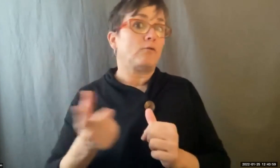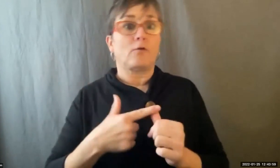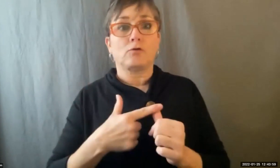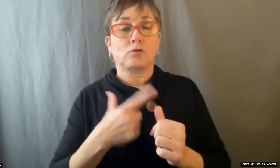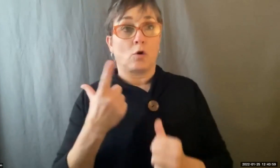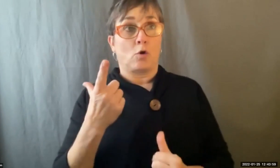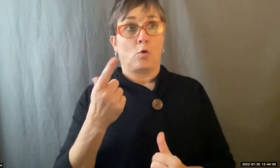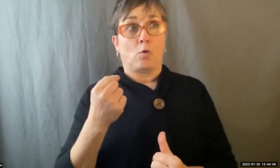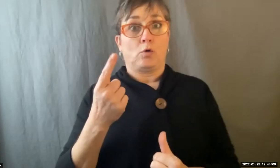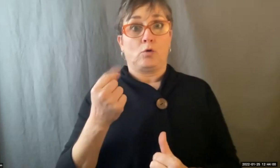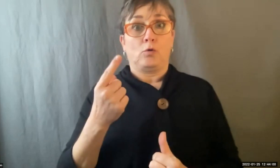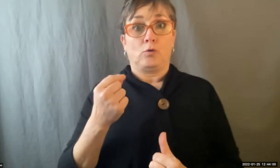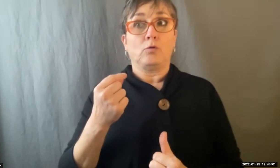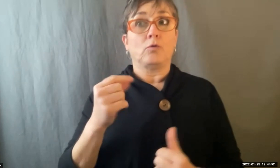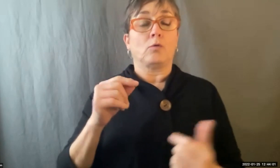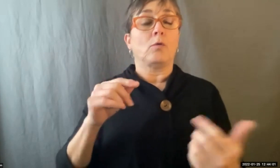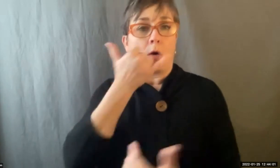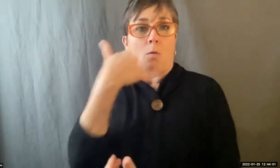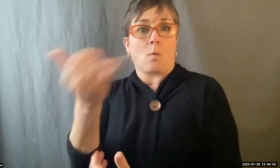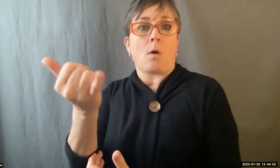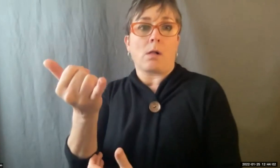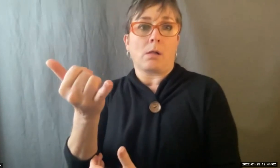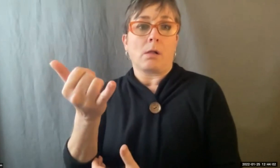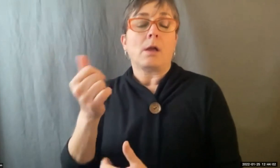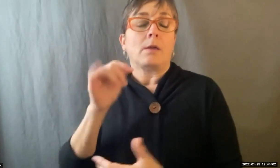input to our organization is through our helpline. And you can call us at